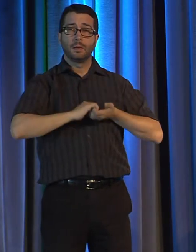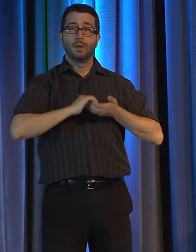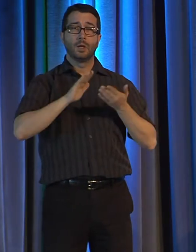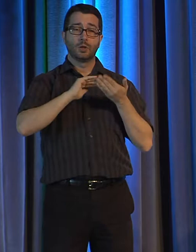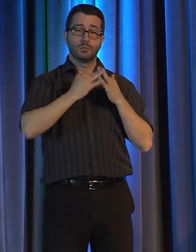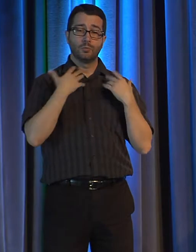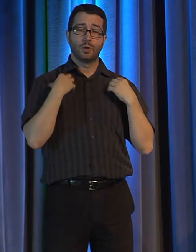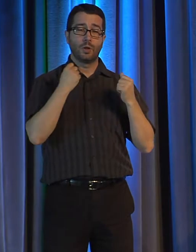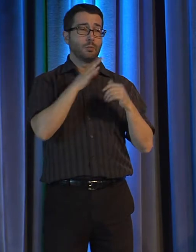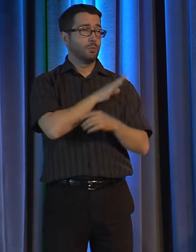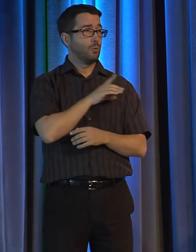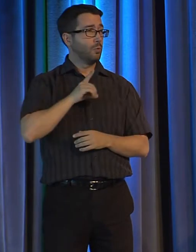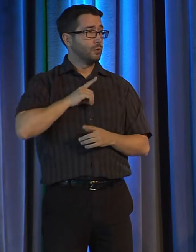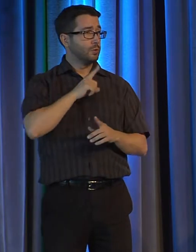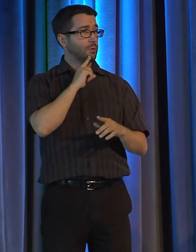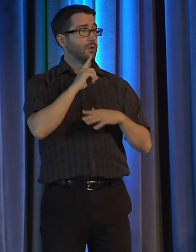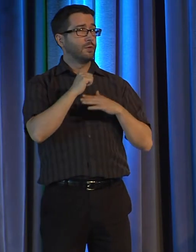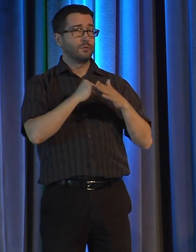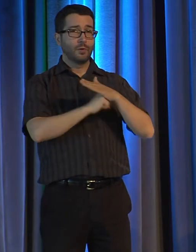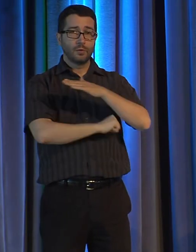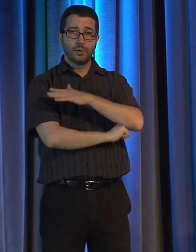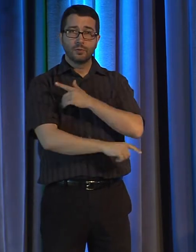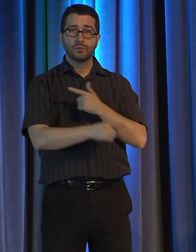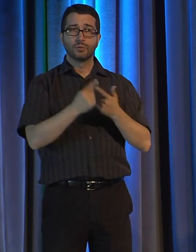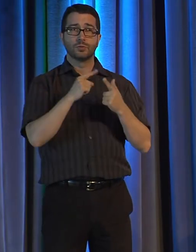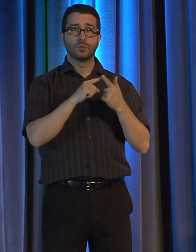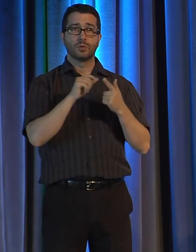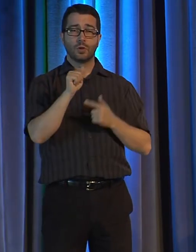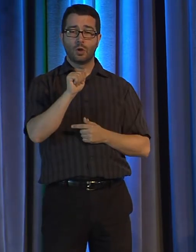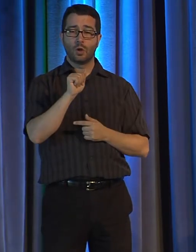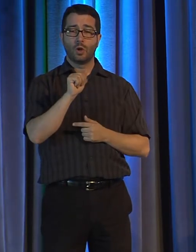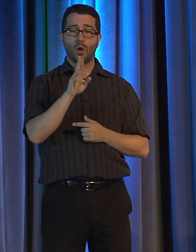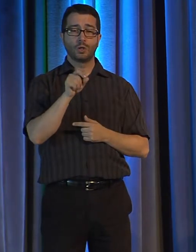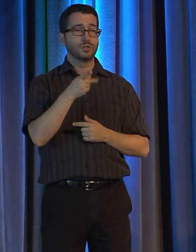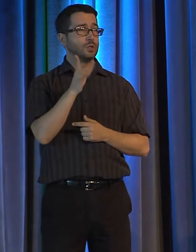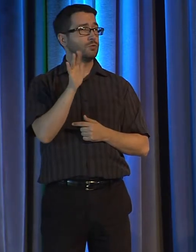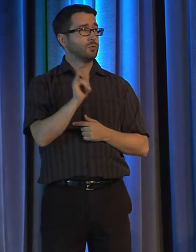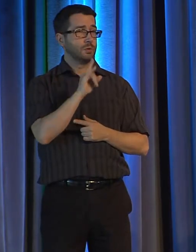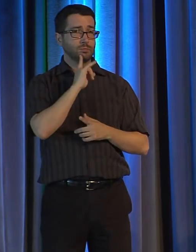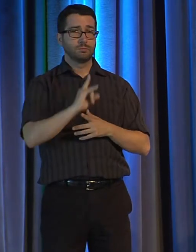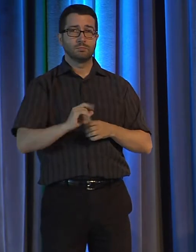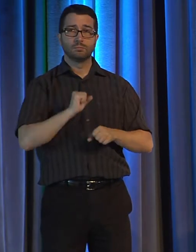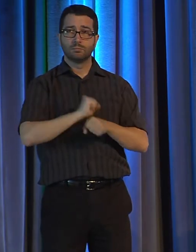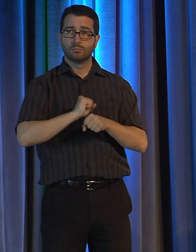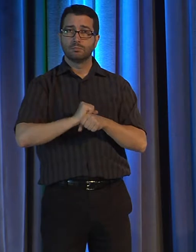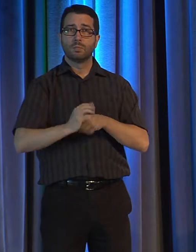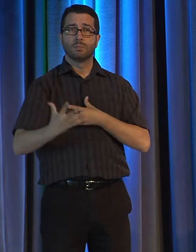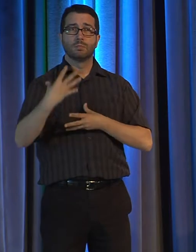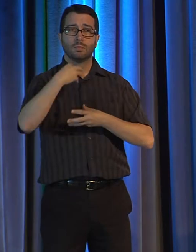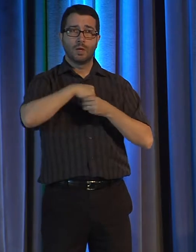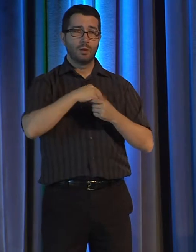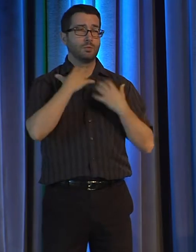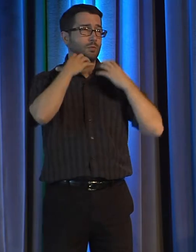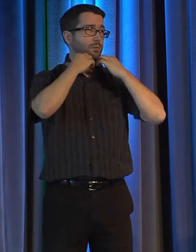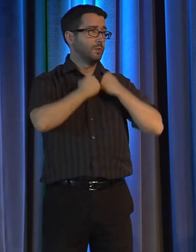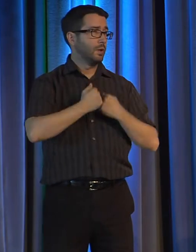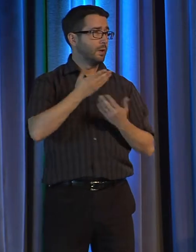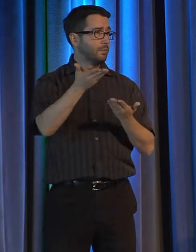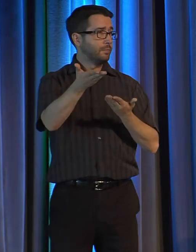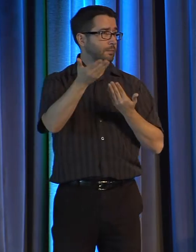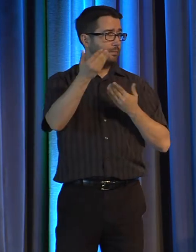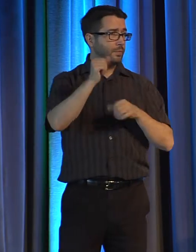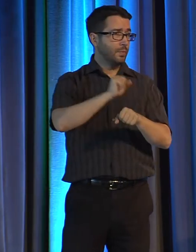health boards, our foundations, and auxiliaries, play a key role. And we value and appreciate the contributions they make every single